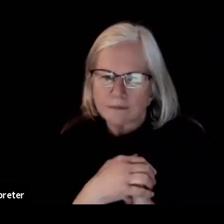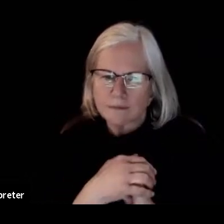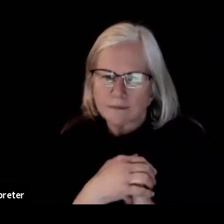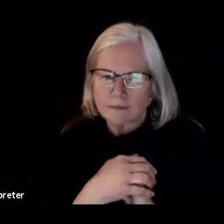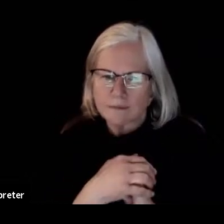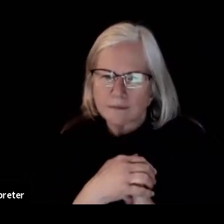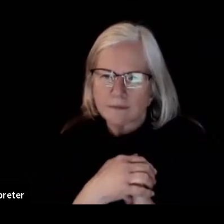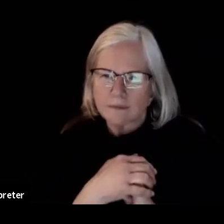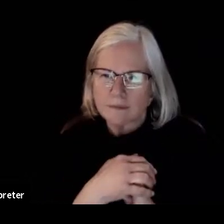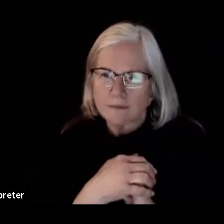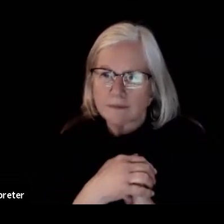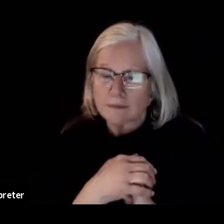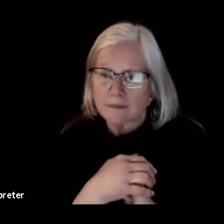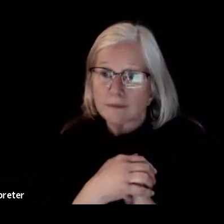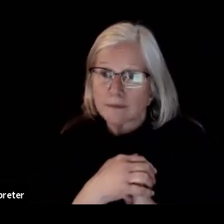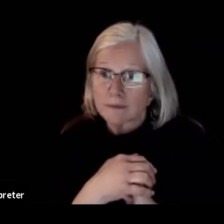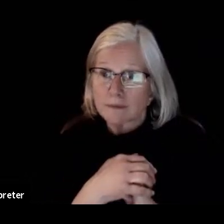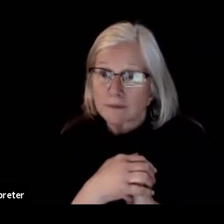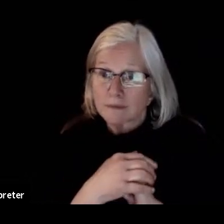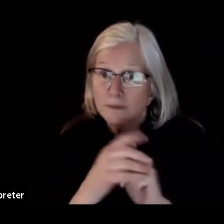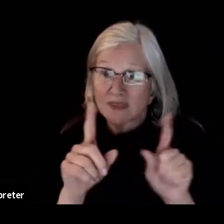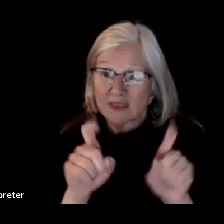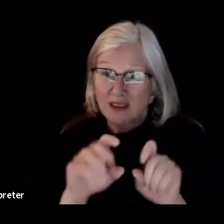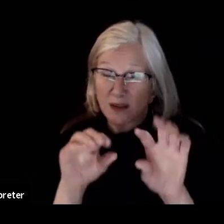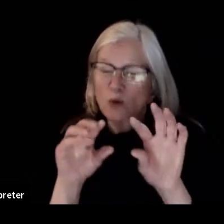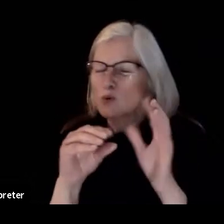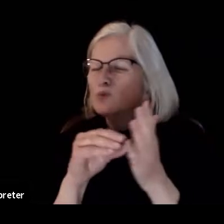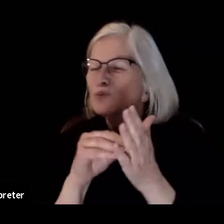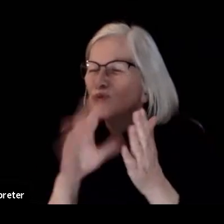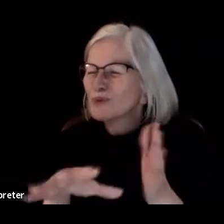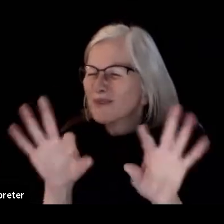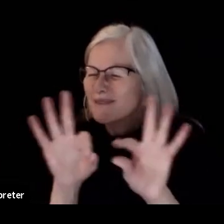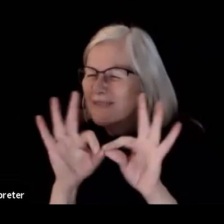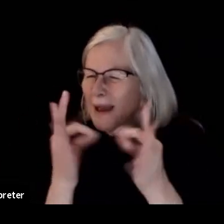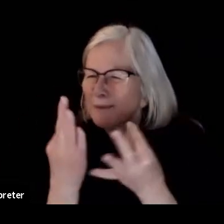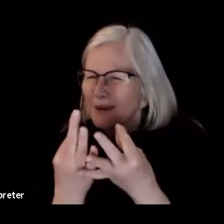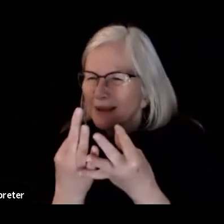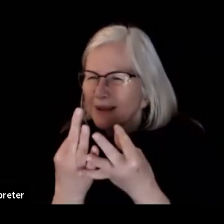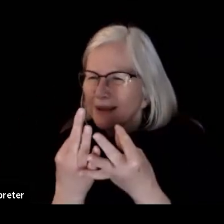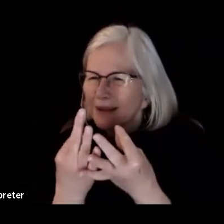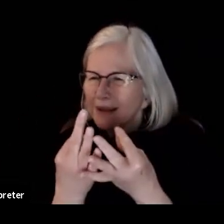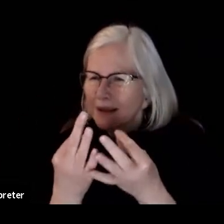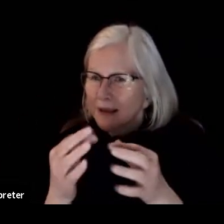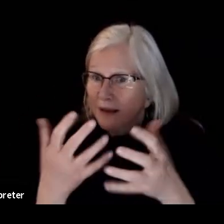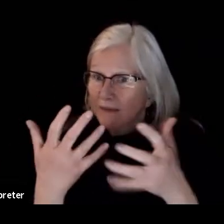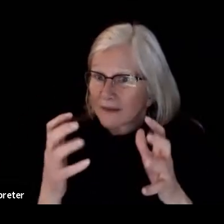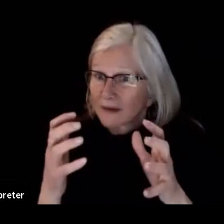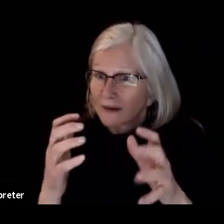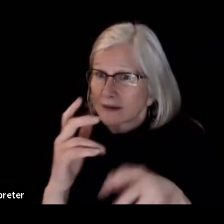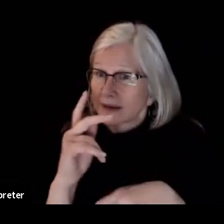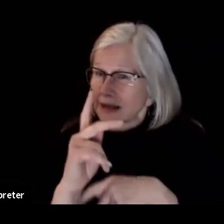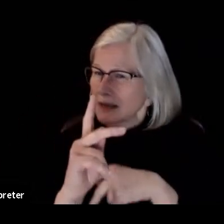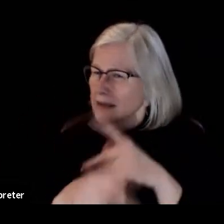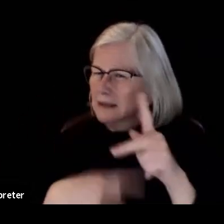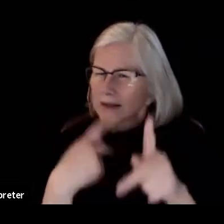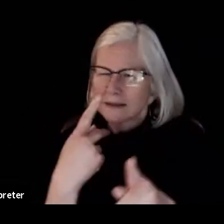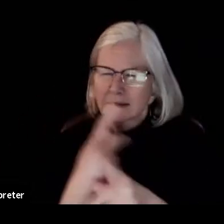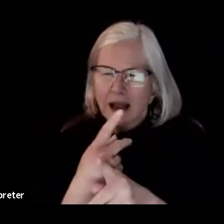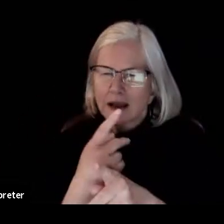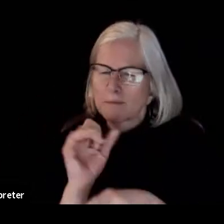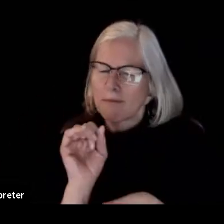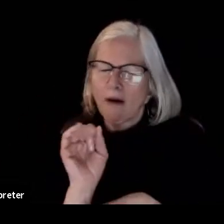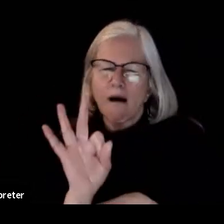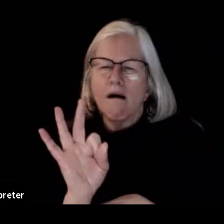students and the families, have you done some kind of calculation on what this will do to daily testing